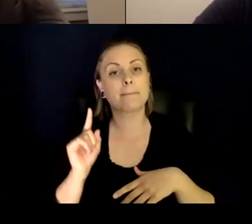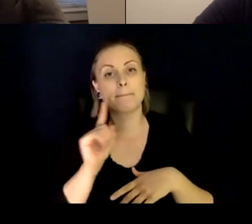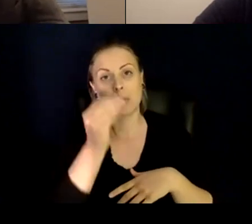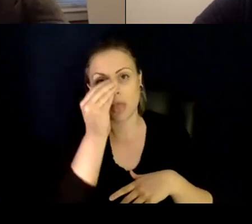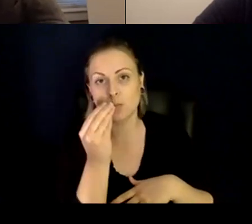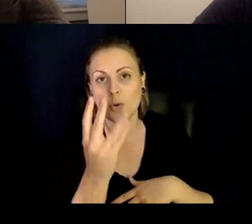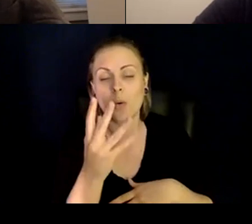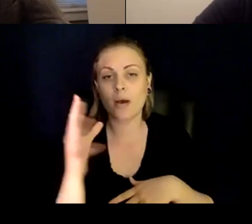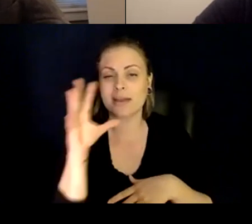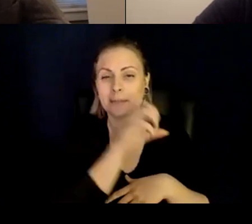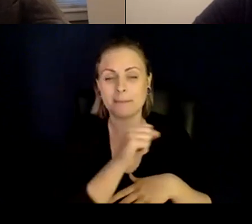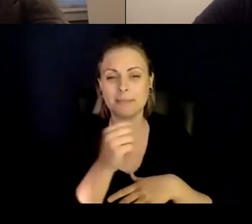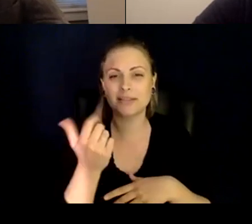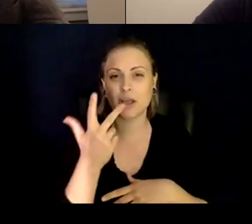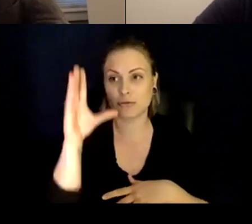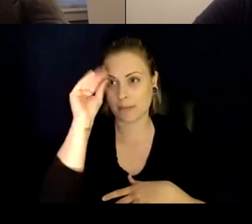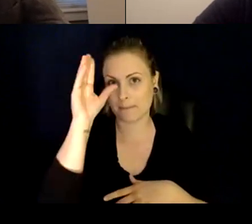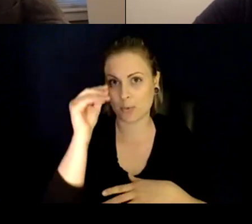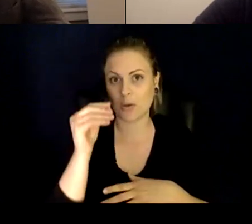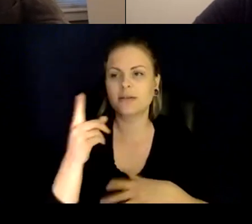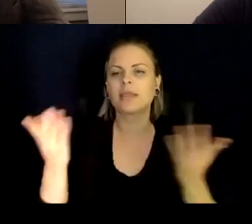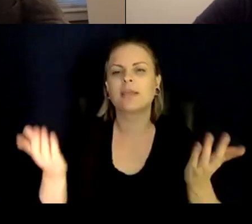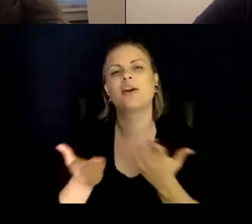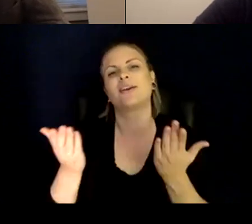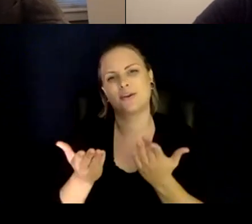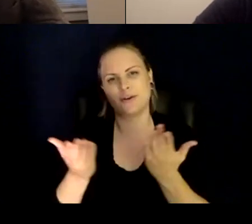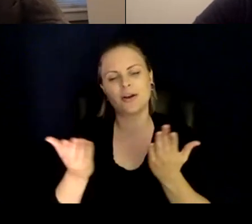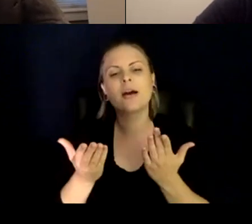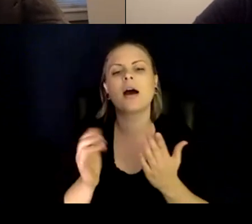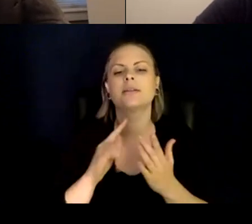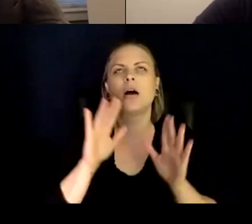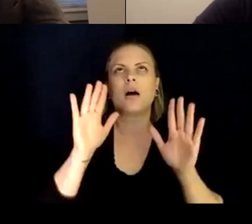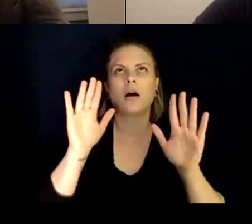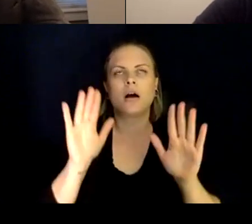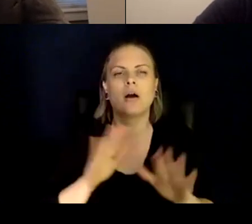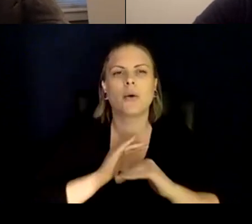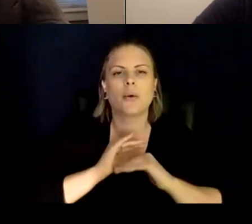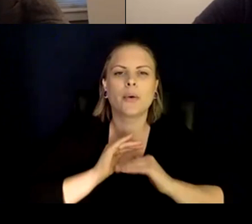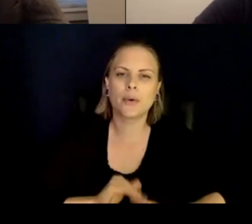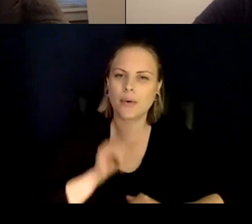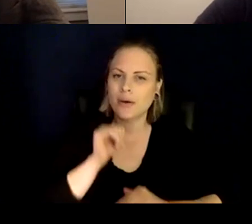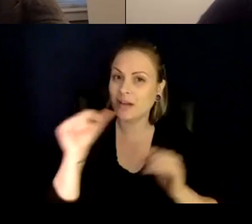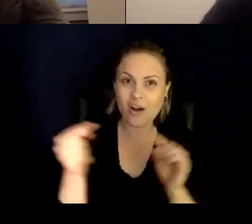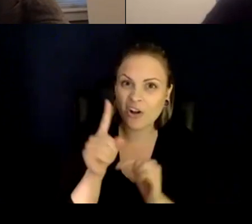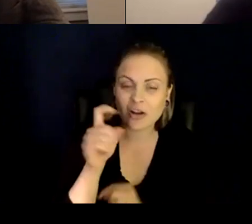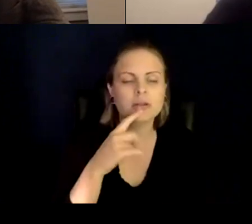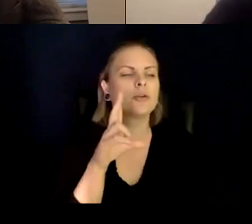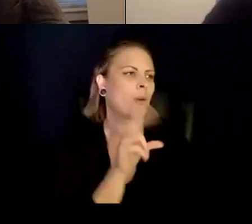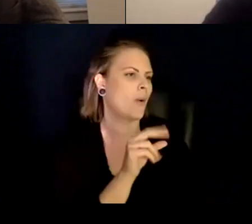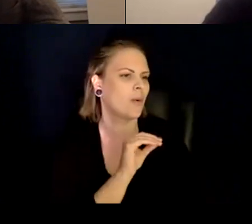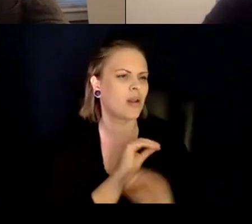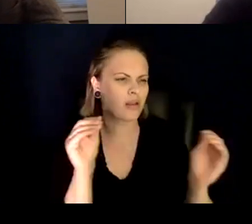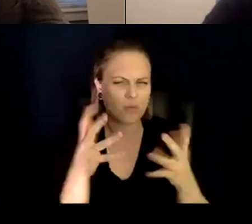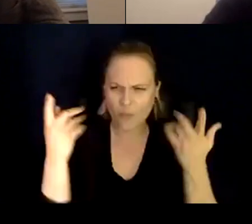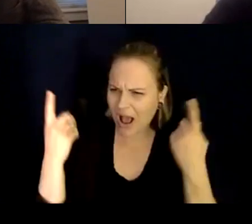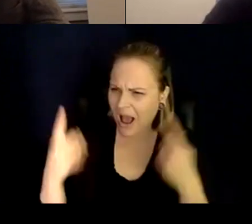the missing 3 boys are here." And I said, great. I said, they're not hurt. And, oh, no, not at all. I said, what happened? He